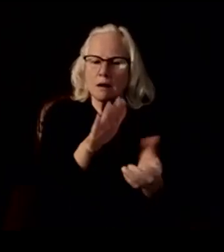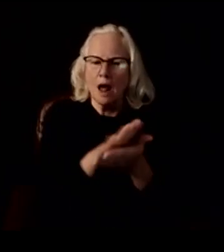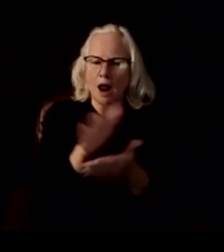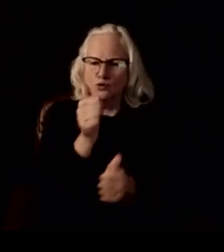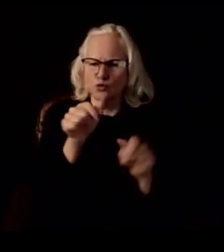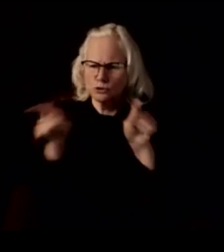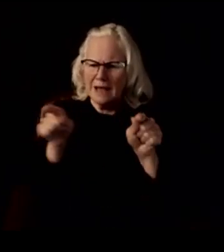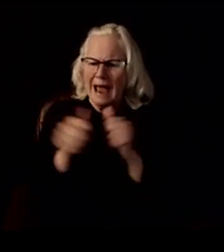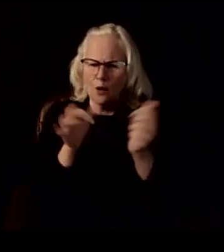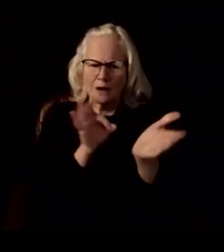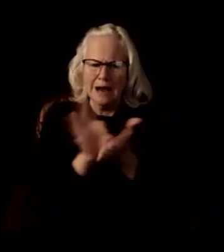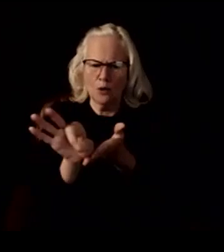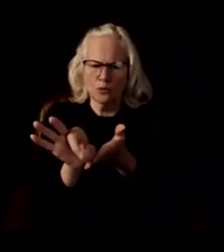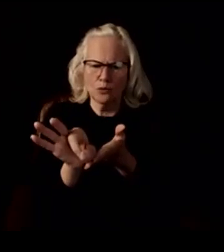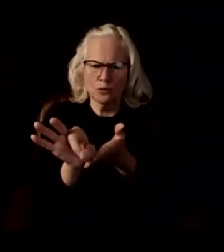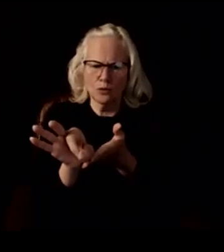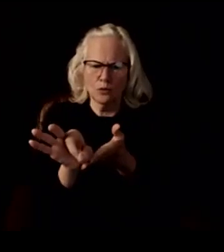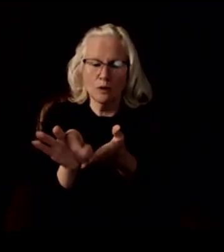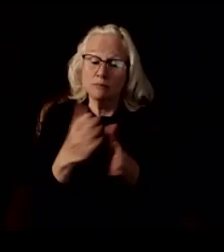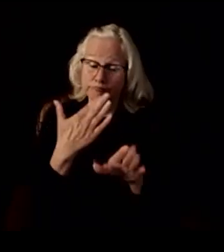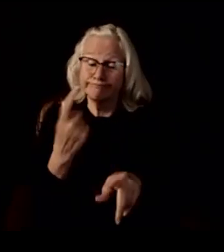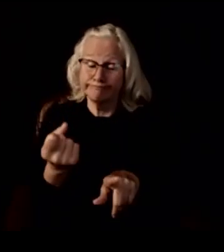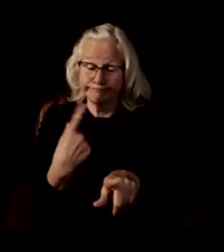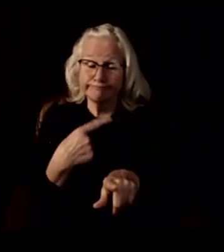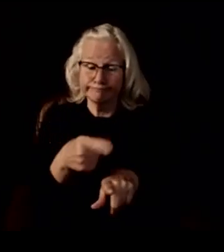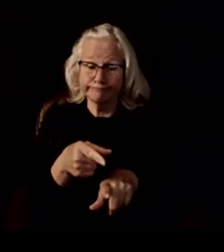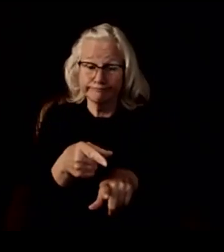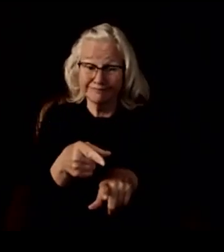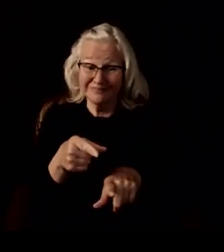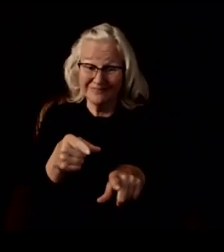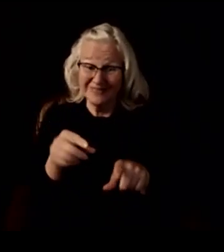Thank you. A really good question from somebody in a university town.